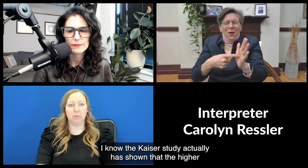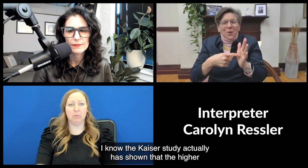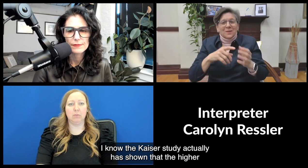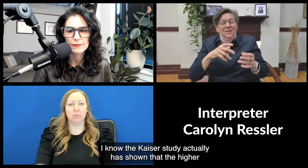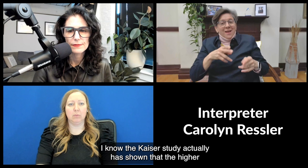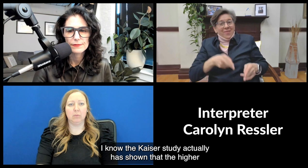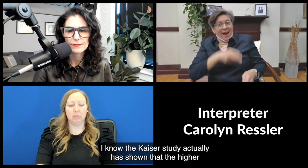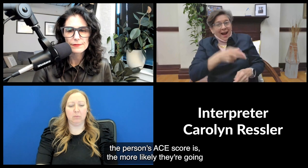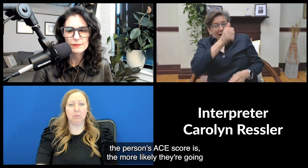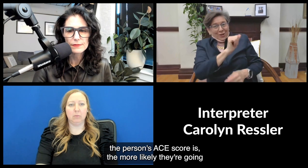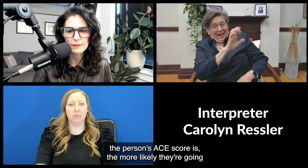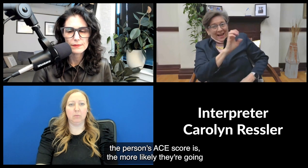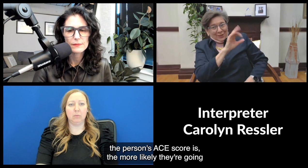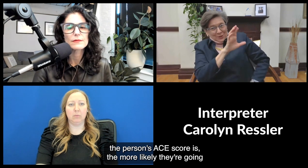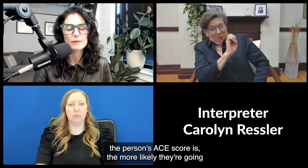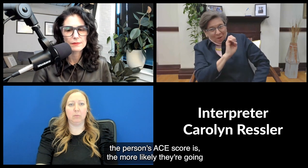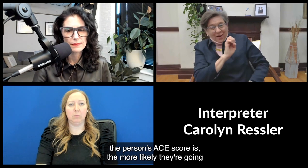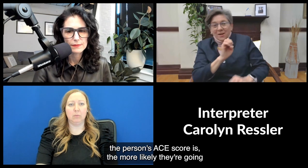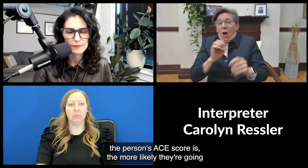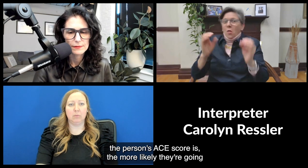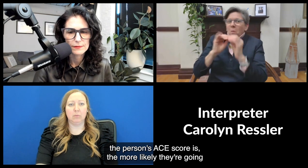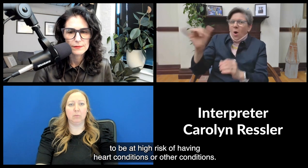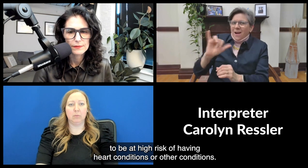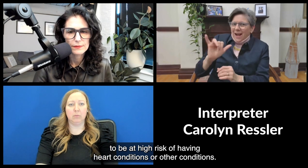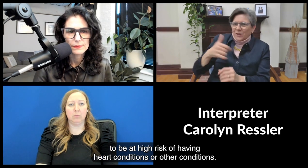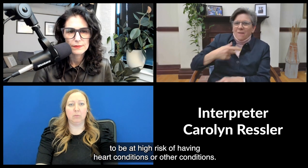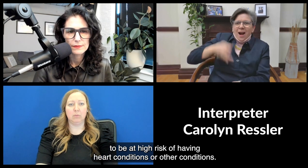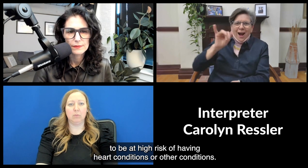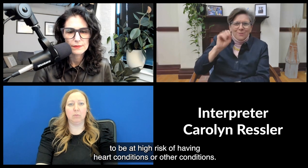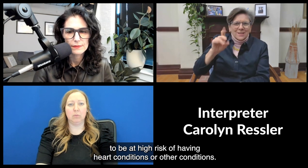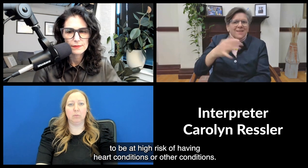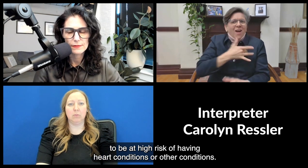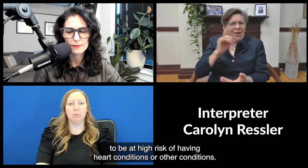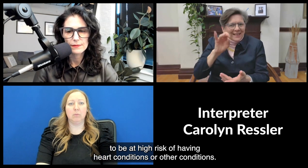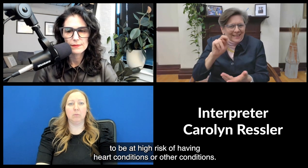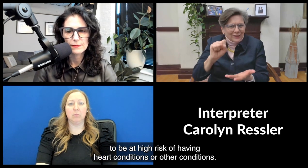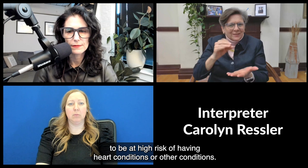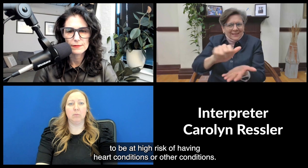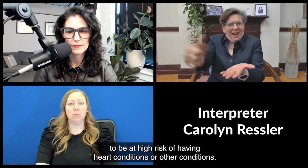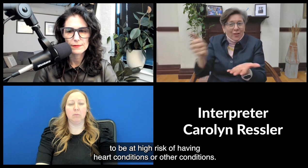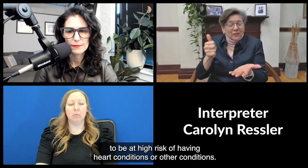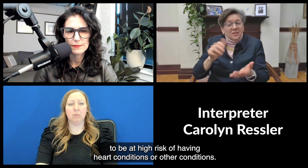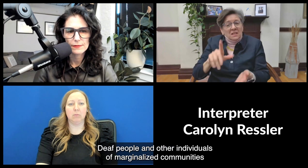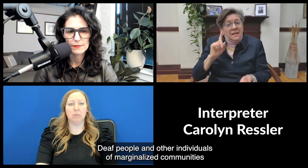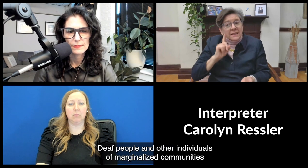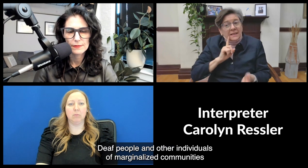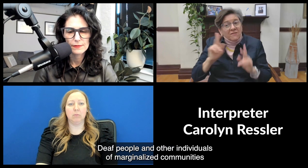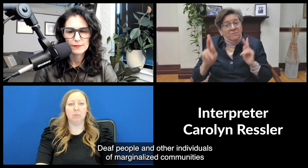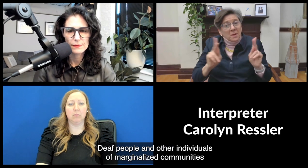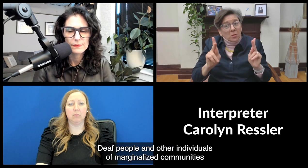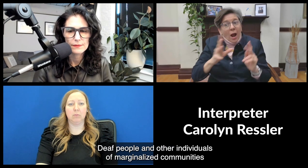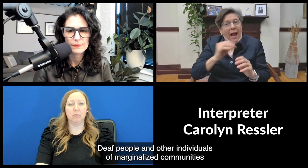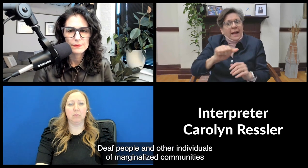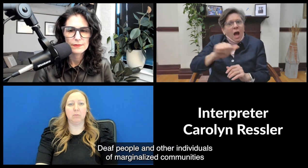study actually has shown that the higher that person's ACE score is, the more likely they're going to be at high risk of having heart